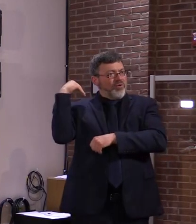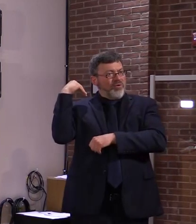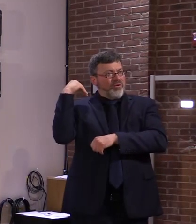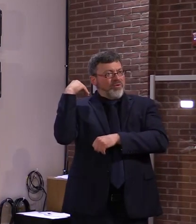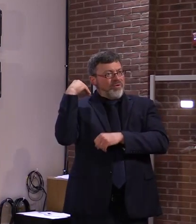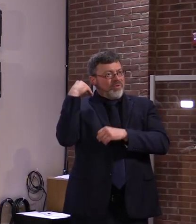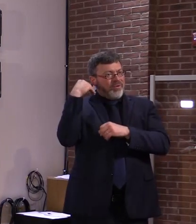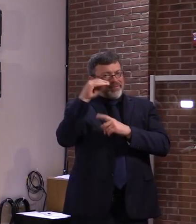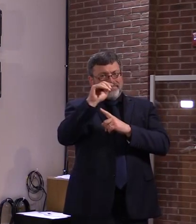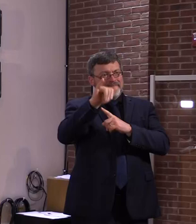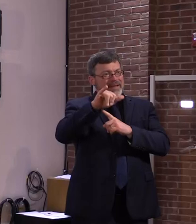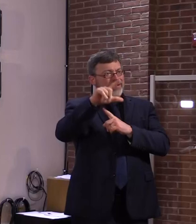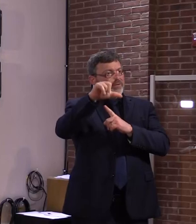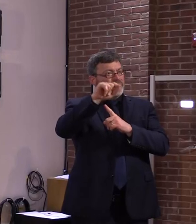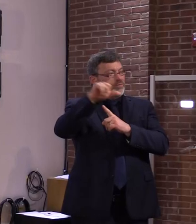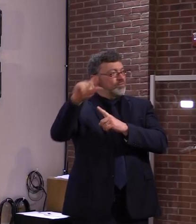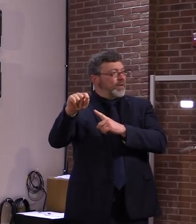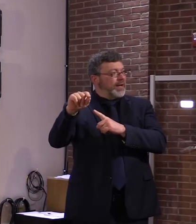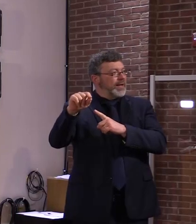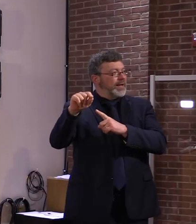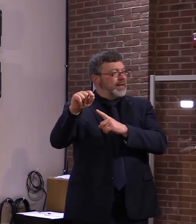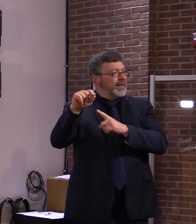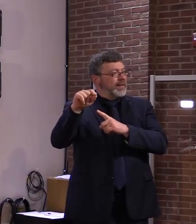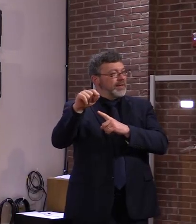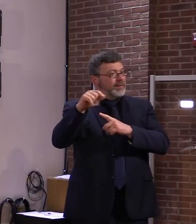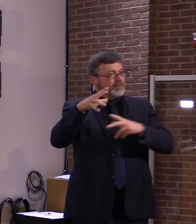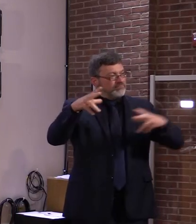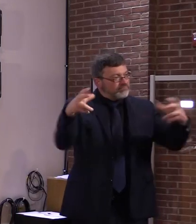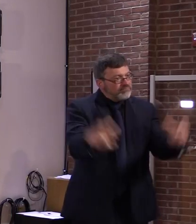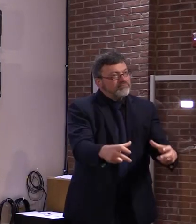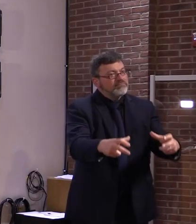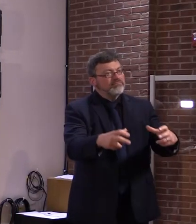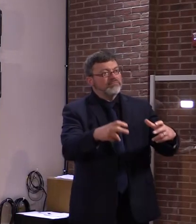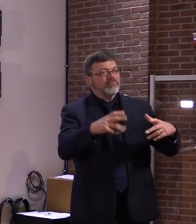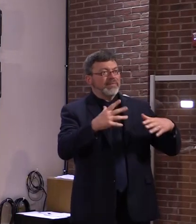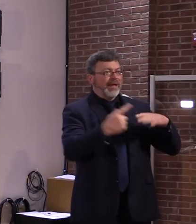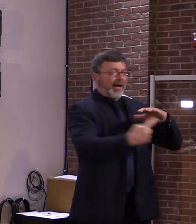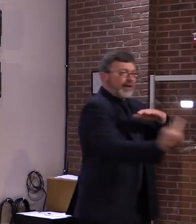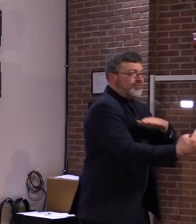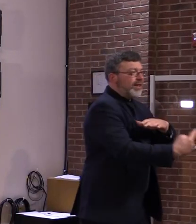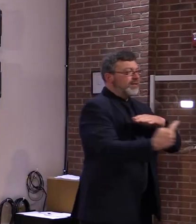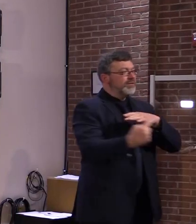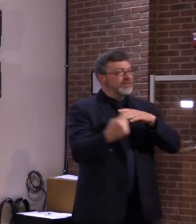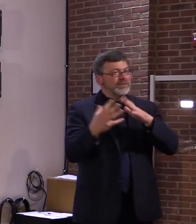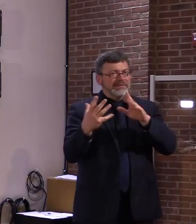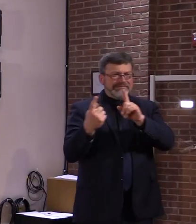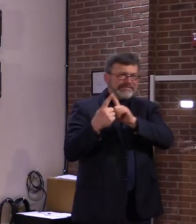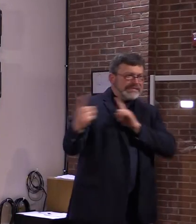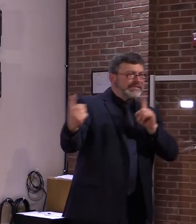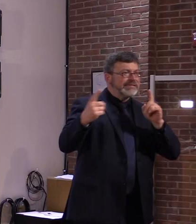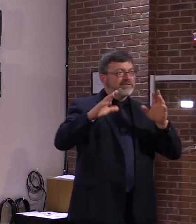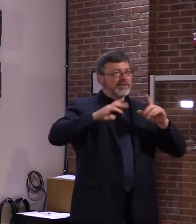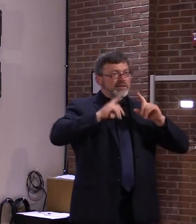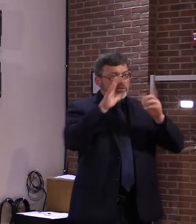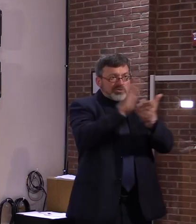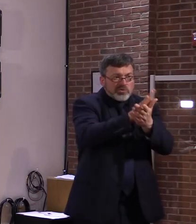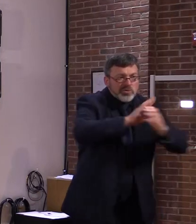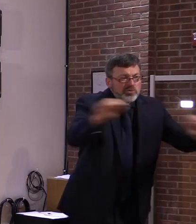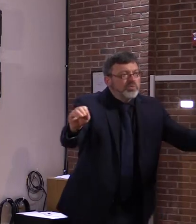could do, life-protecting rules for how to do it. Now we are starting to come out of all of